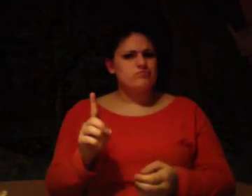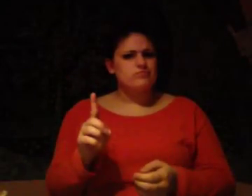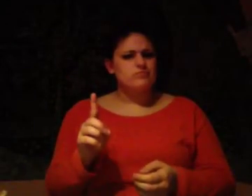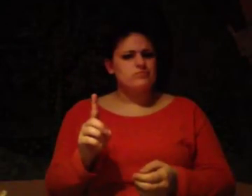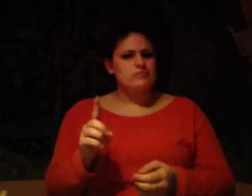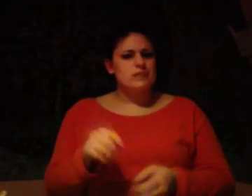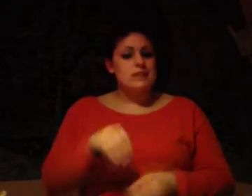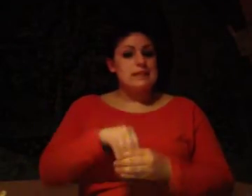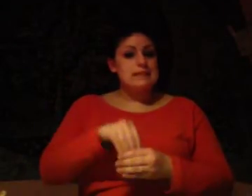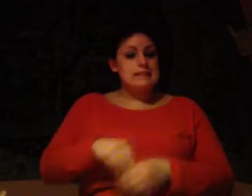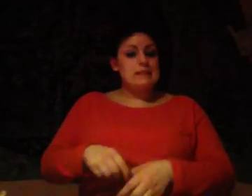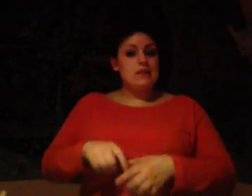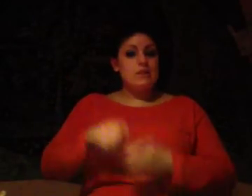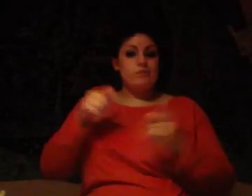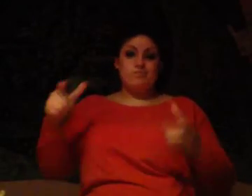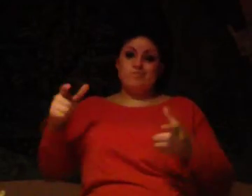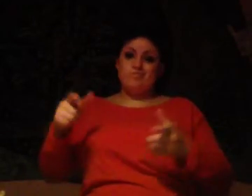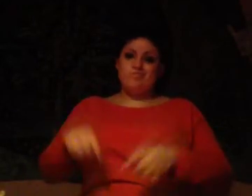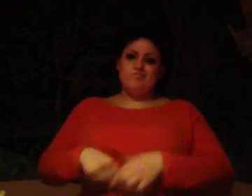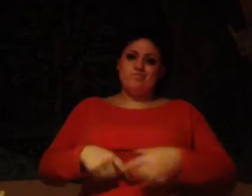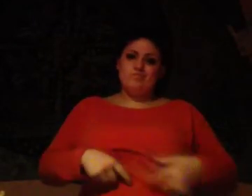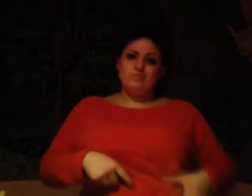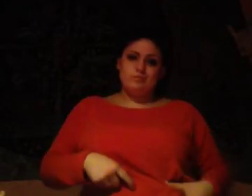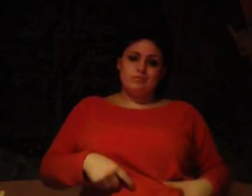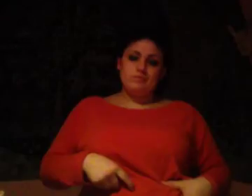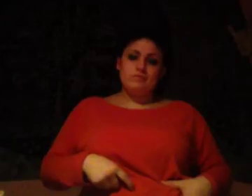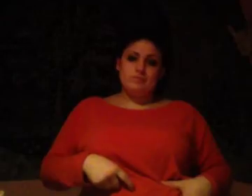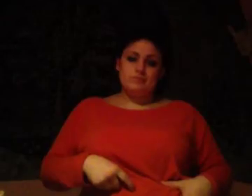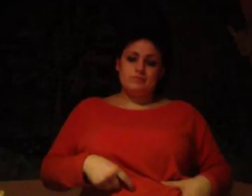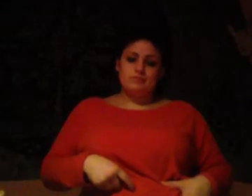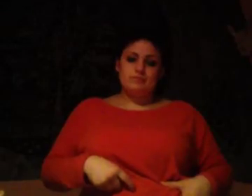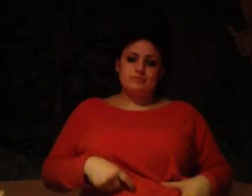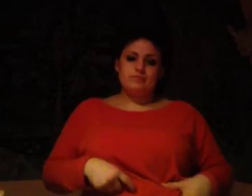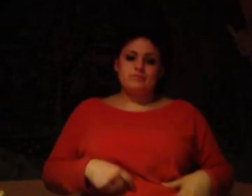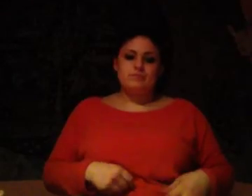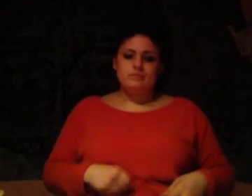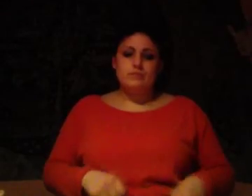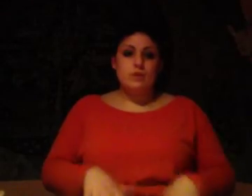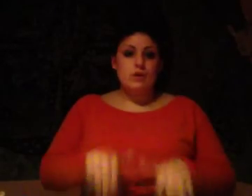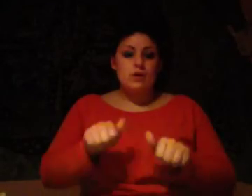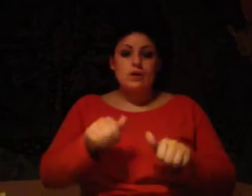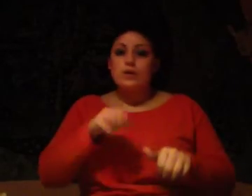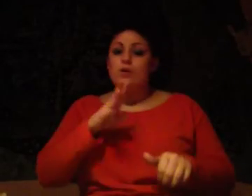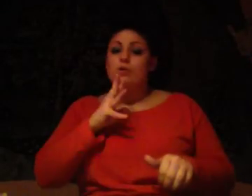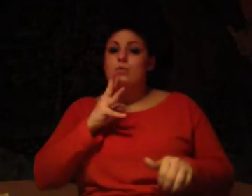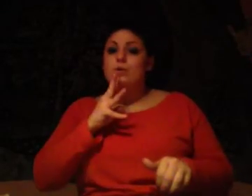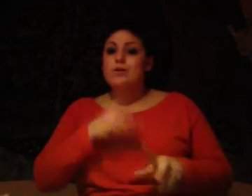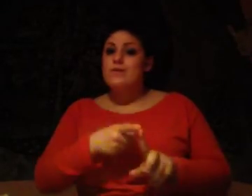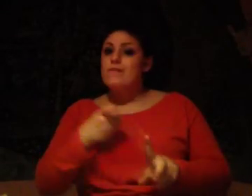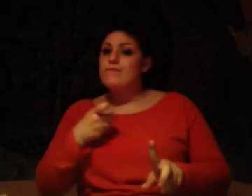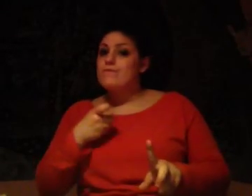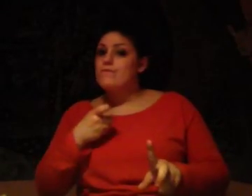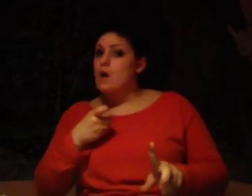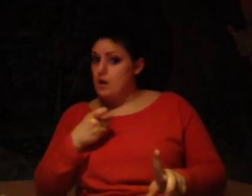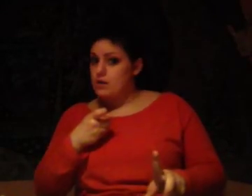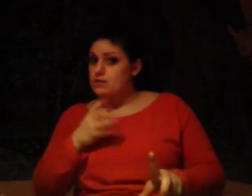designed to reabsorb water from the components of food. We're very stingy with water, and if there's any doubt, we'd rather keep it in